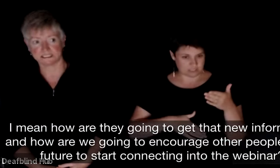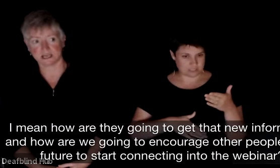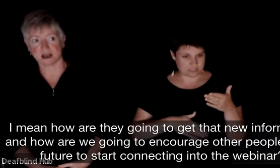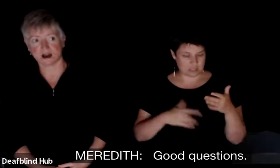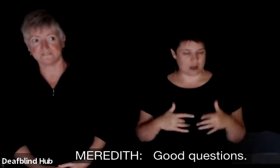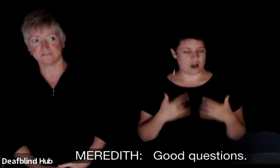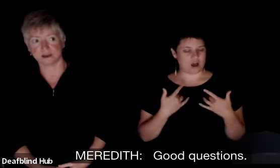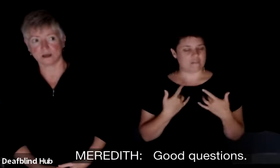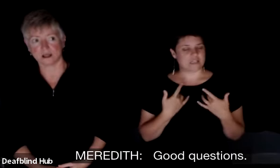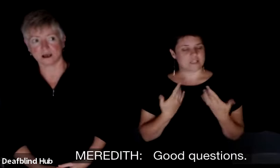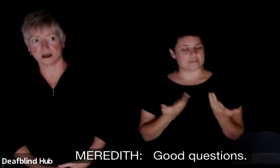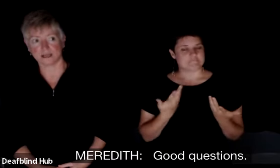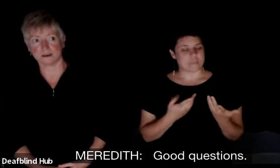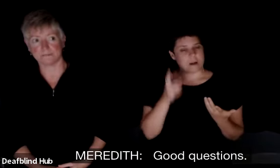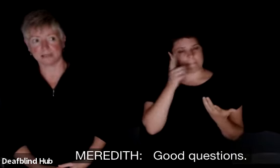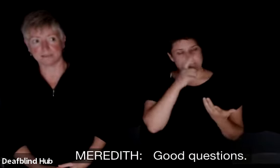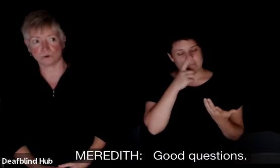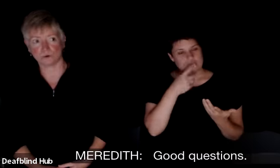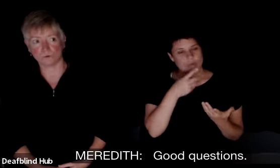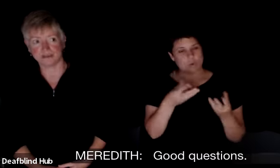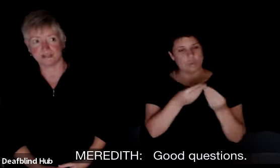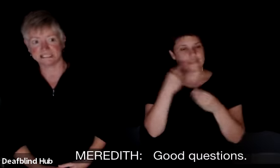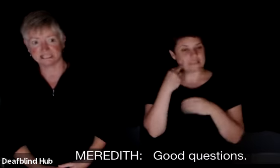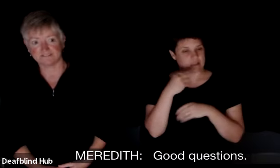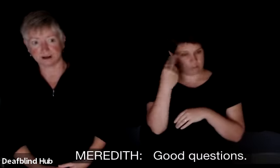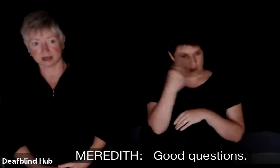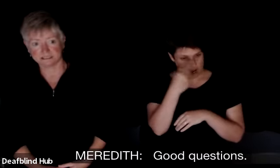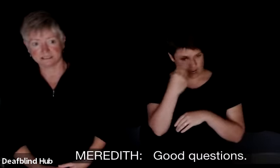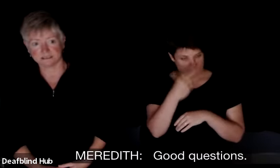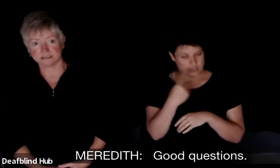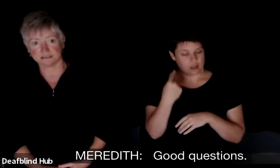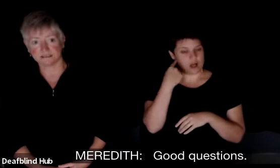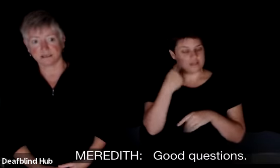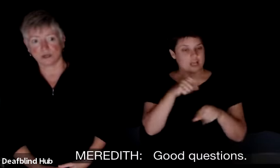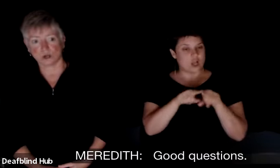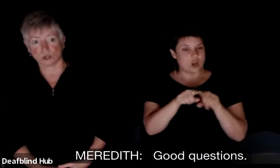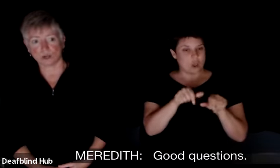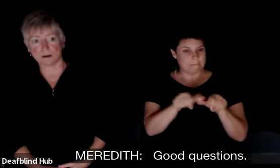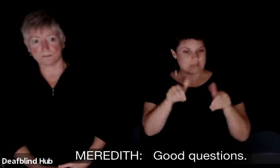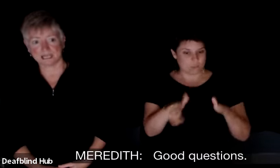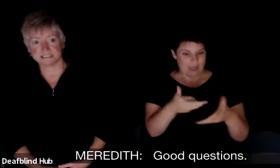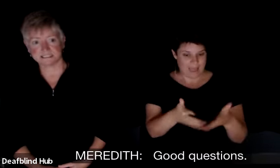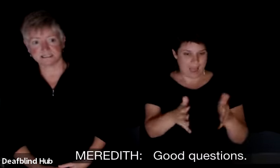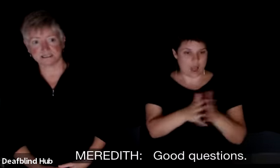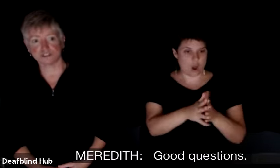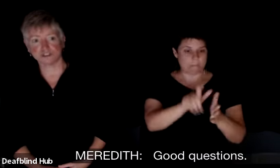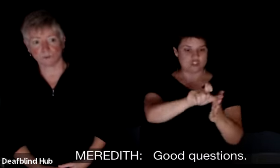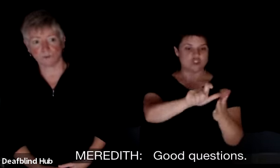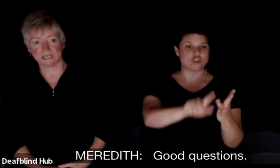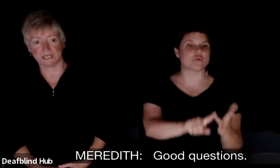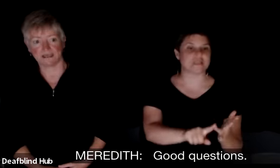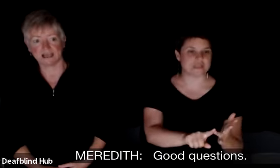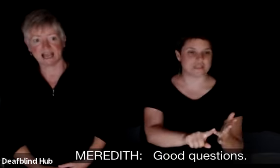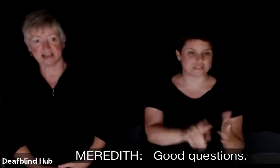I feel like people with deaf blindness learn the best by doing and having